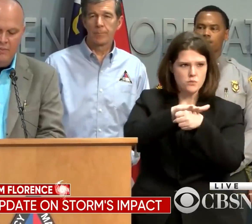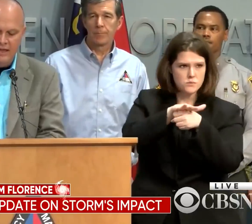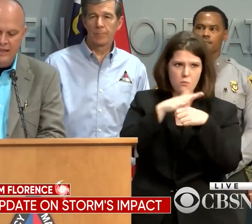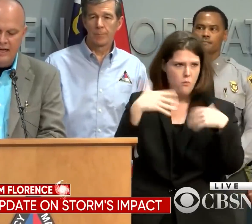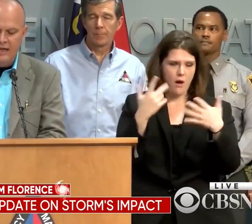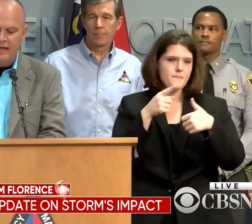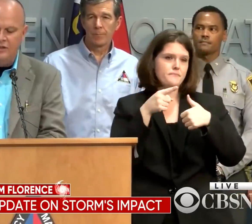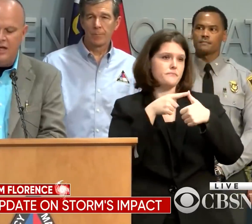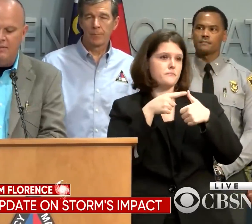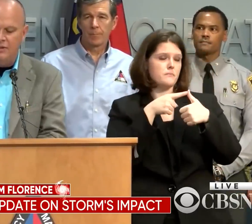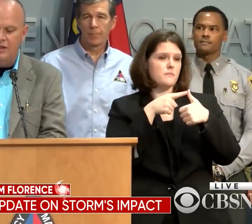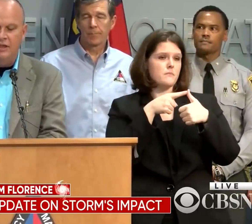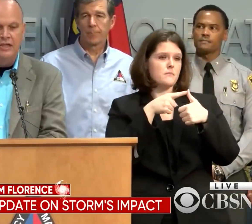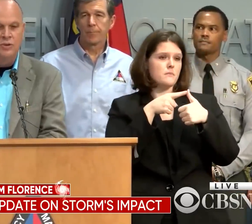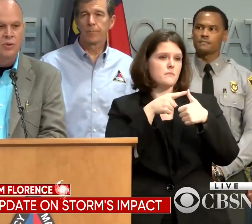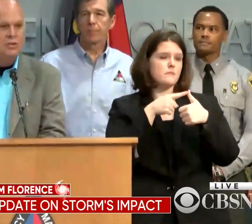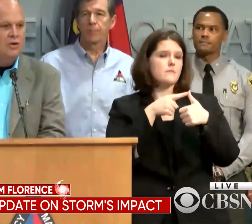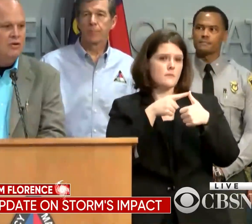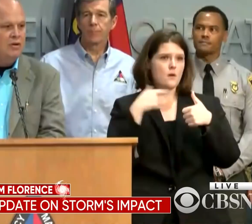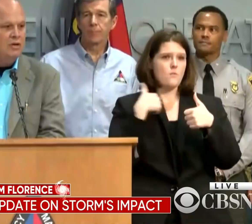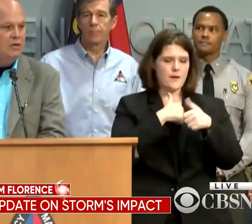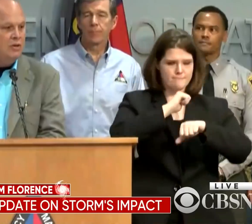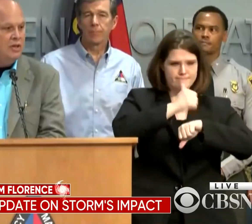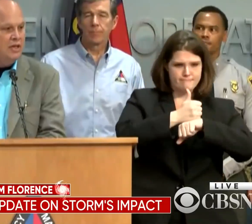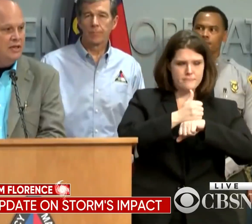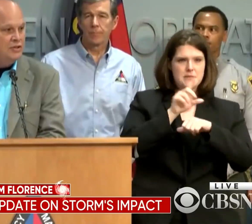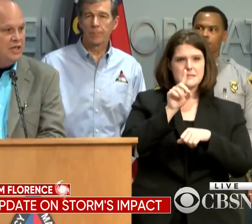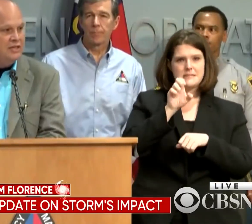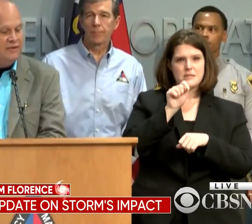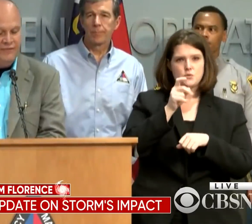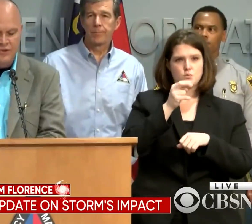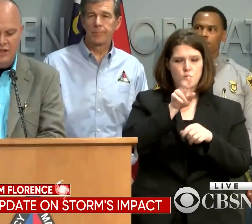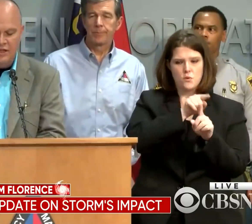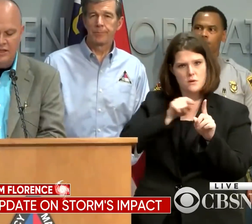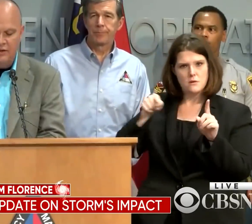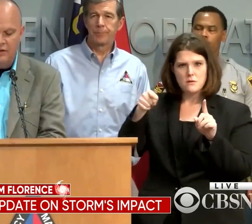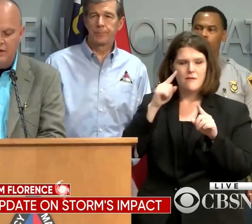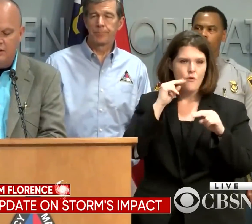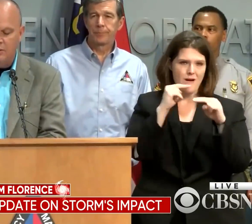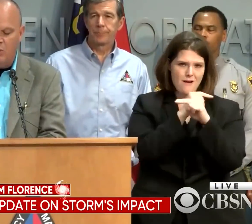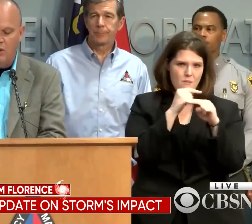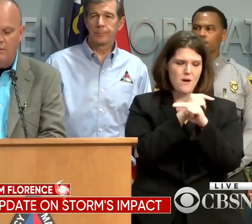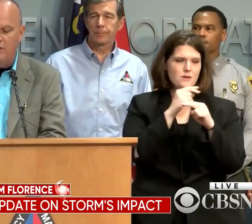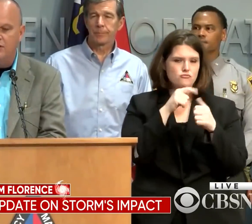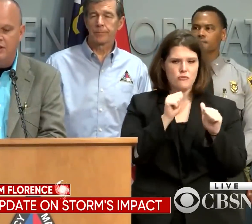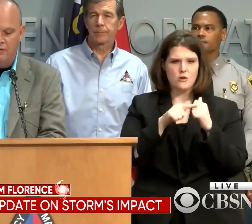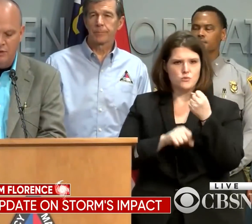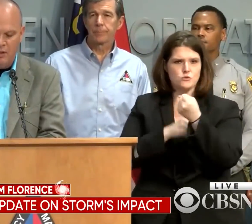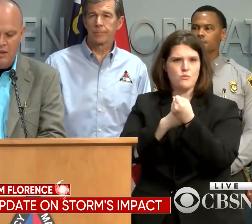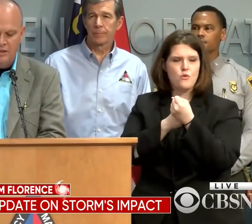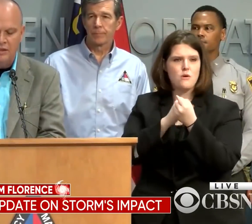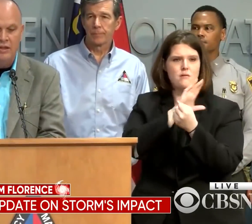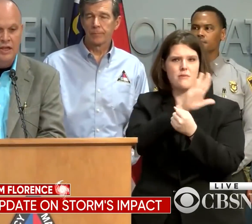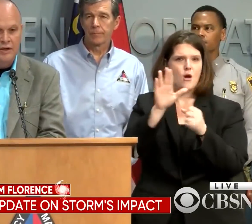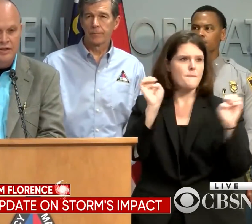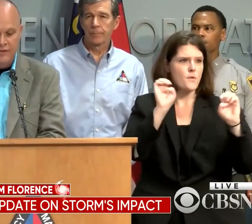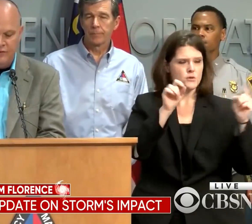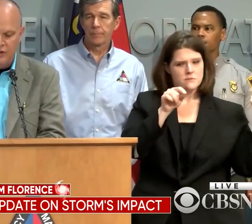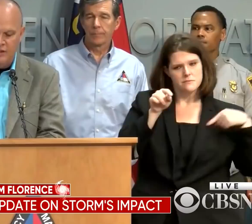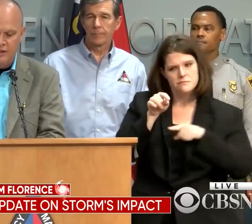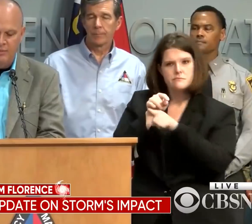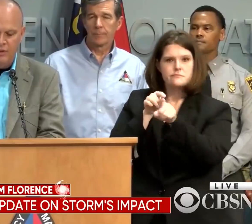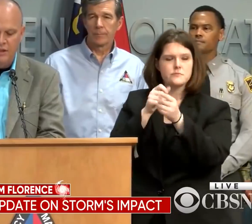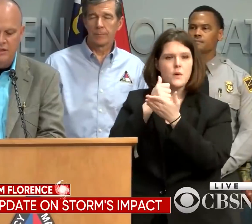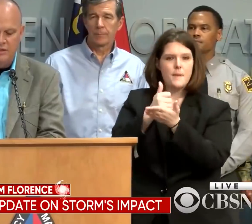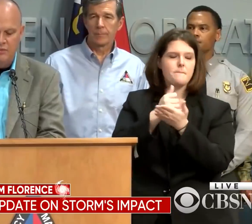things: maintaining and establishing detours on our critical interstates and facilities to support emergency response, clearance